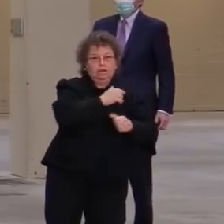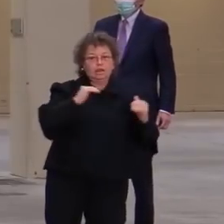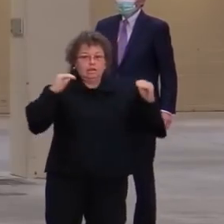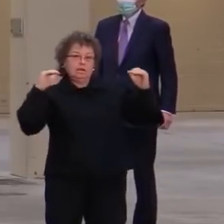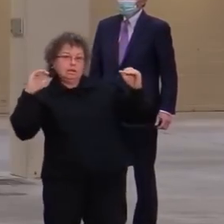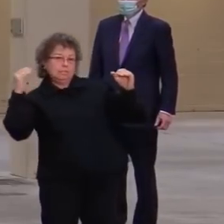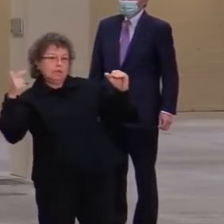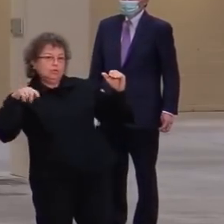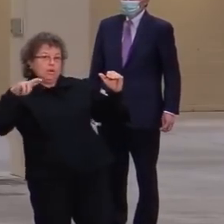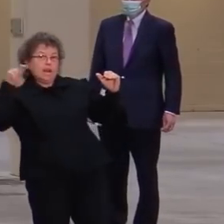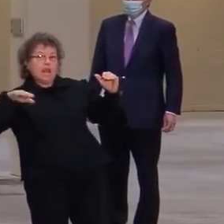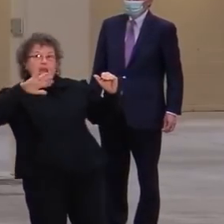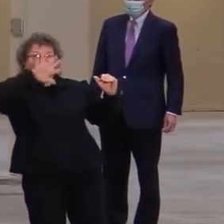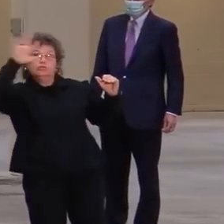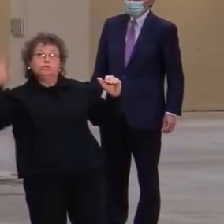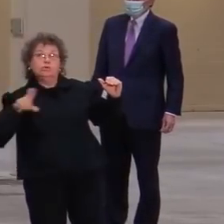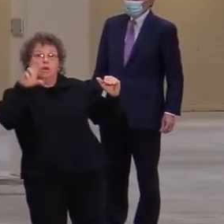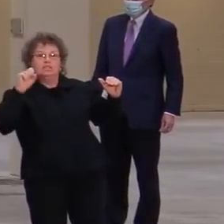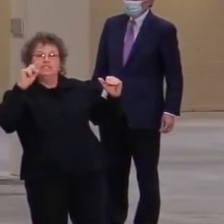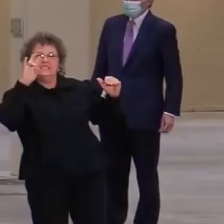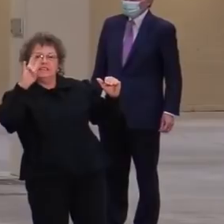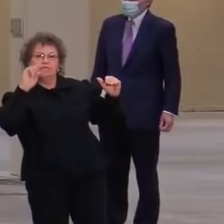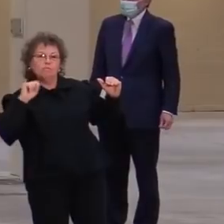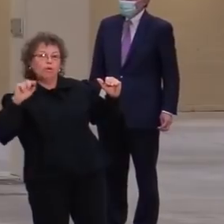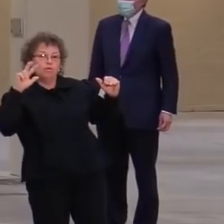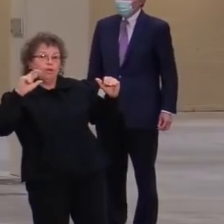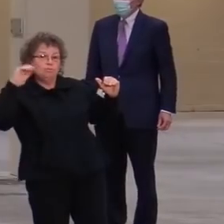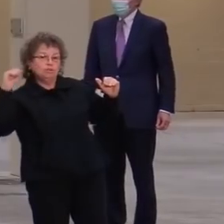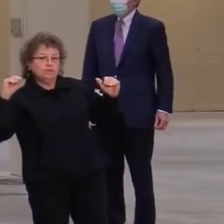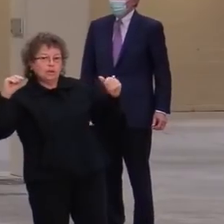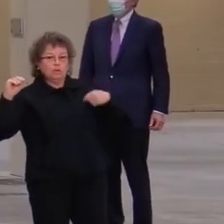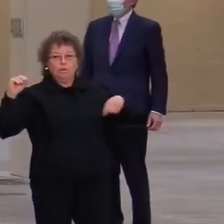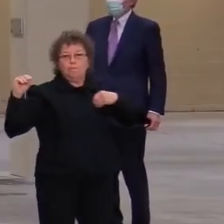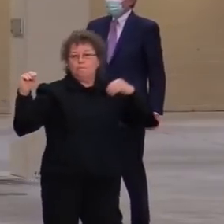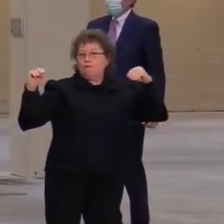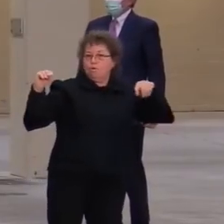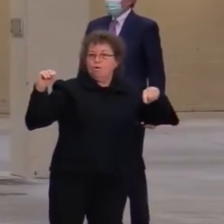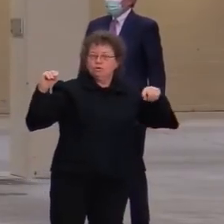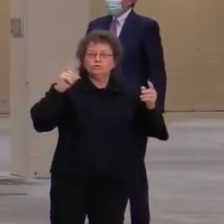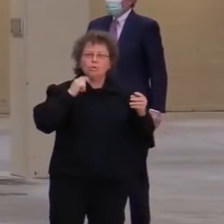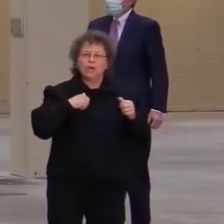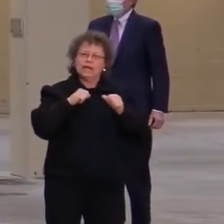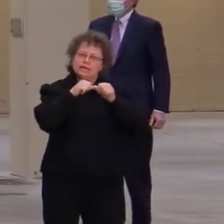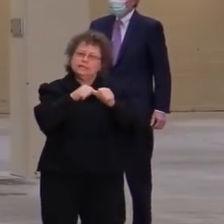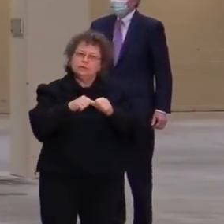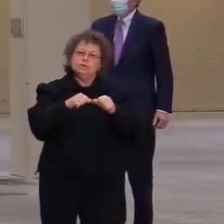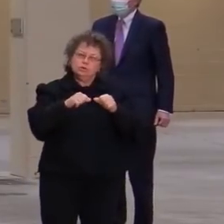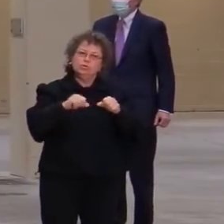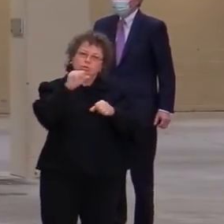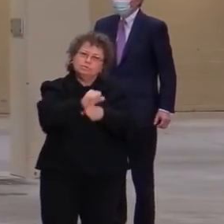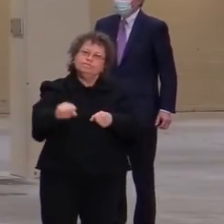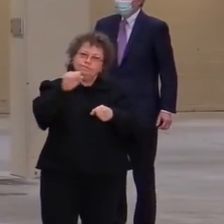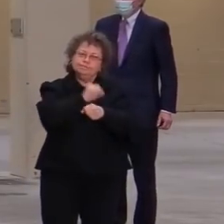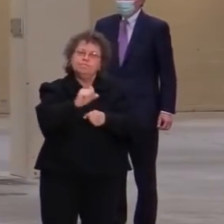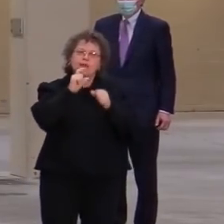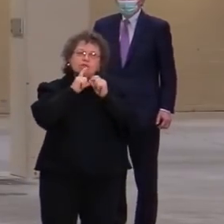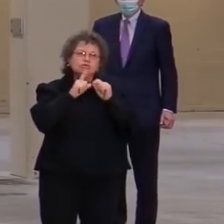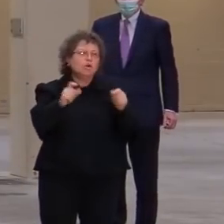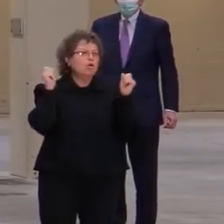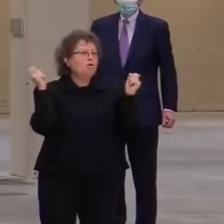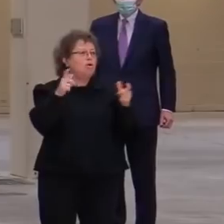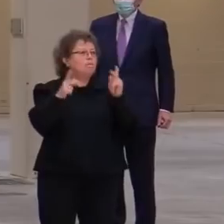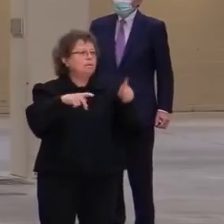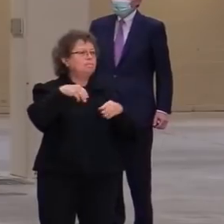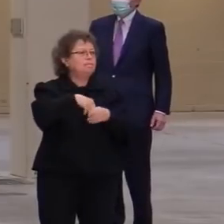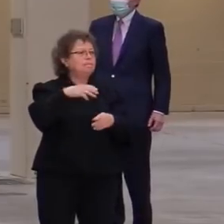average of 7.3%. We'll continue to build on the efforts we have underway to make sure that every person in the Commonwealth who wants